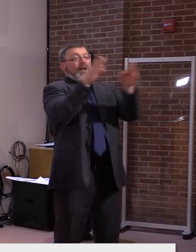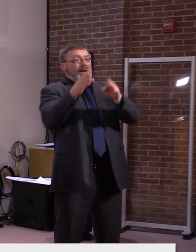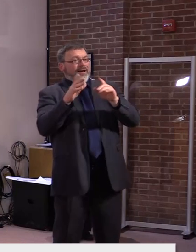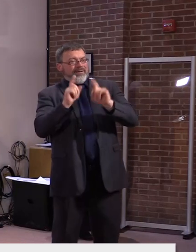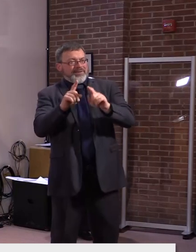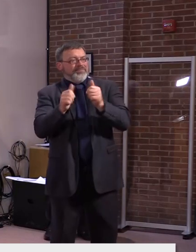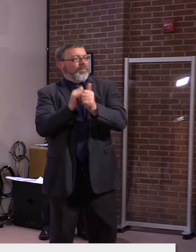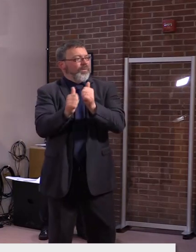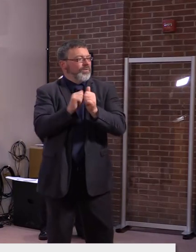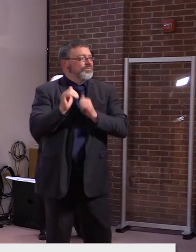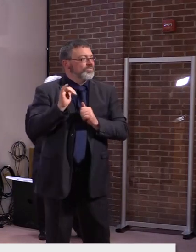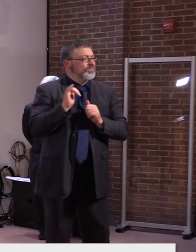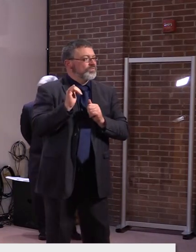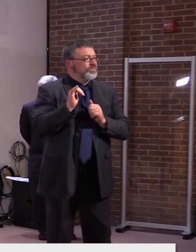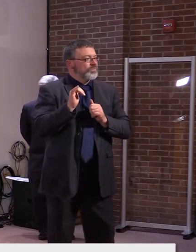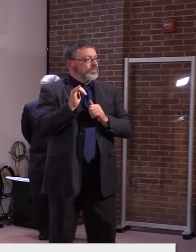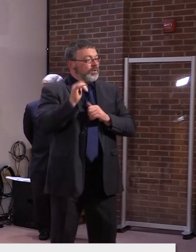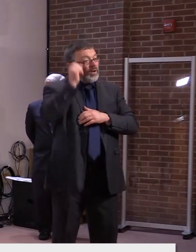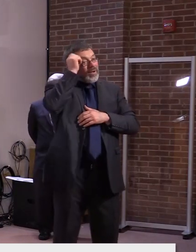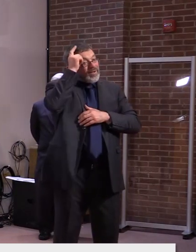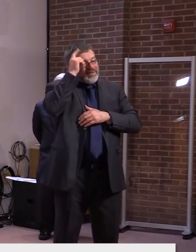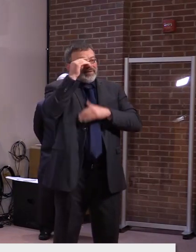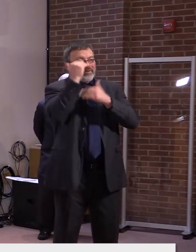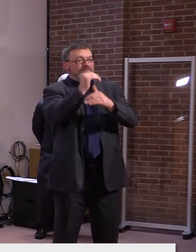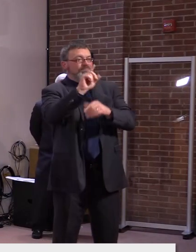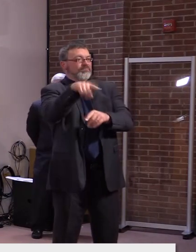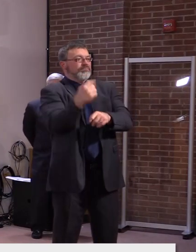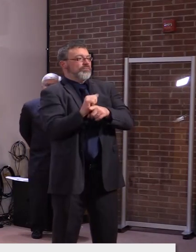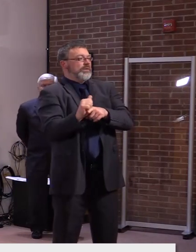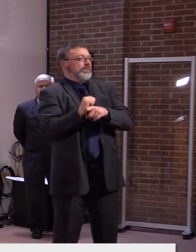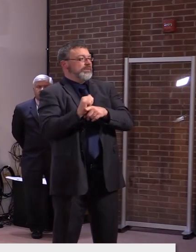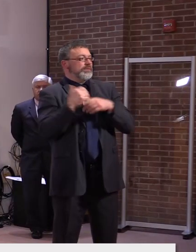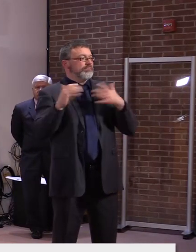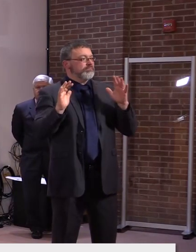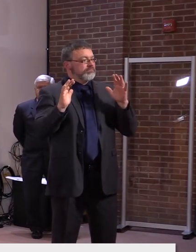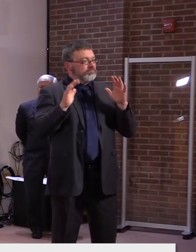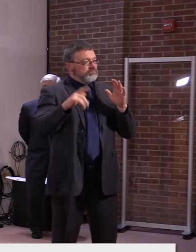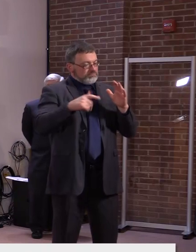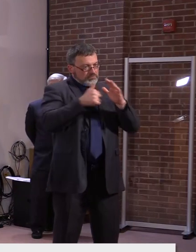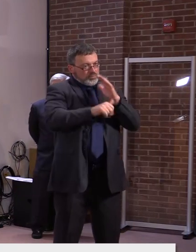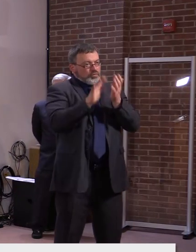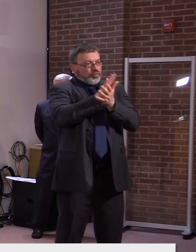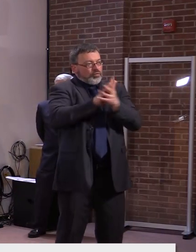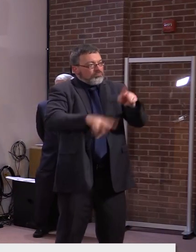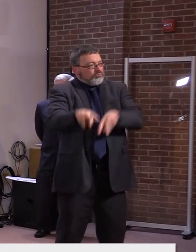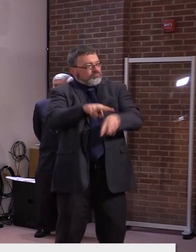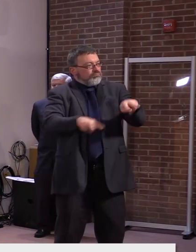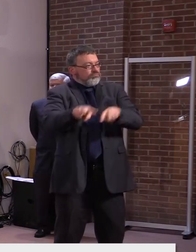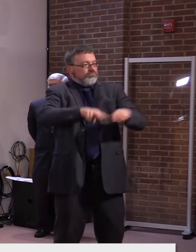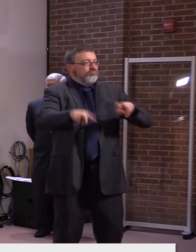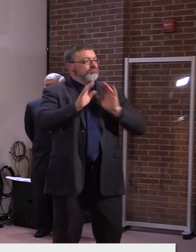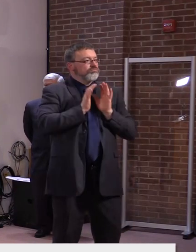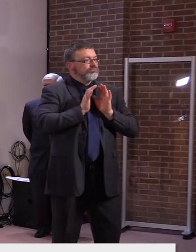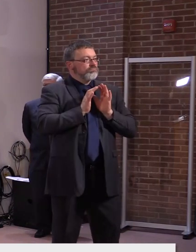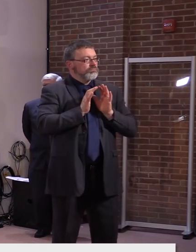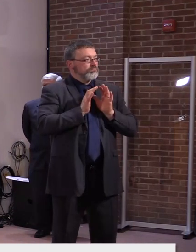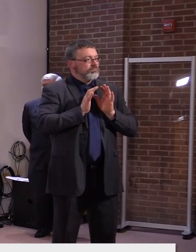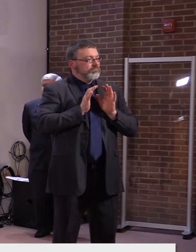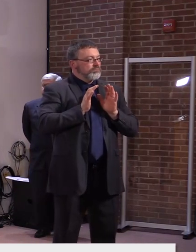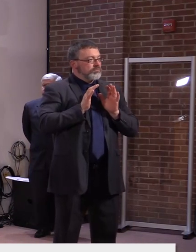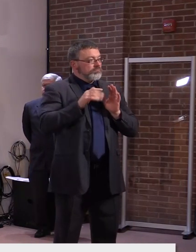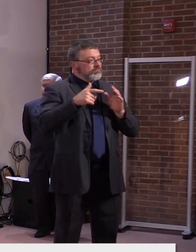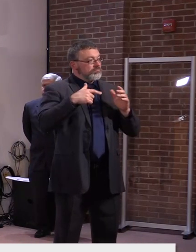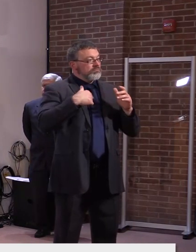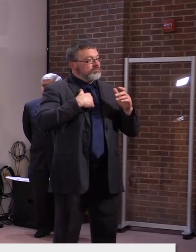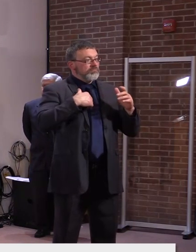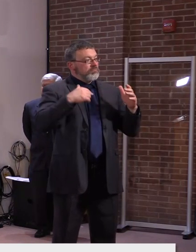It's limited to practices or after school care or those types of elements, and is not intended to cover any